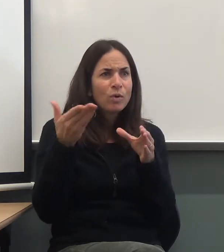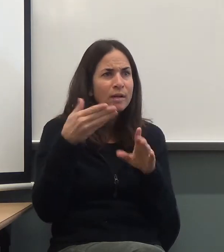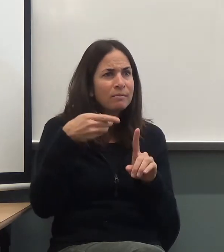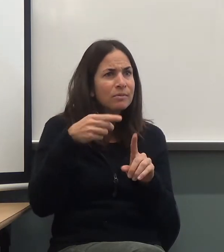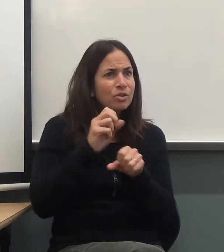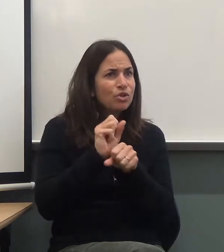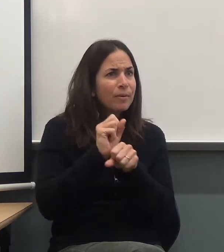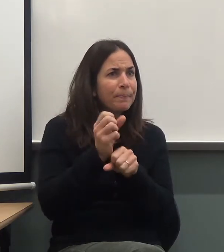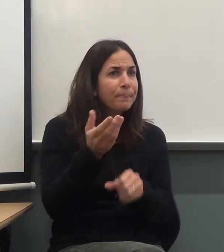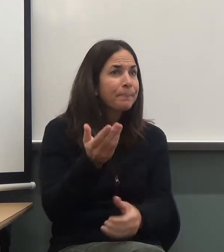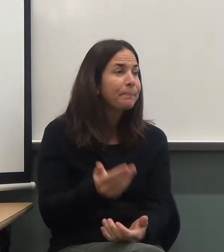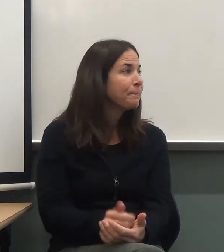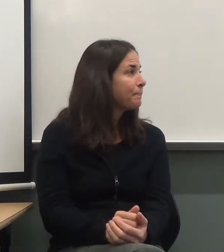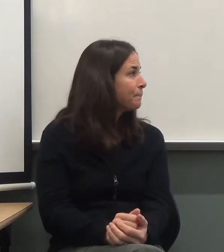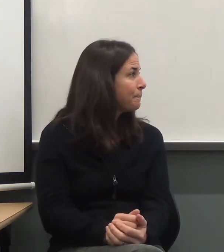What do they do? What are prepositional phrases?